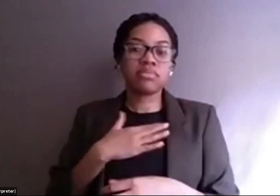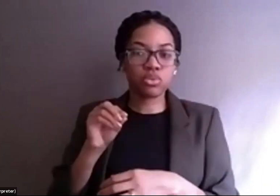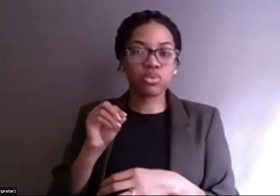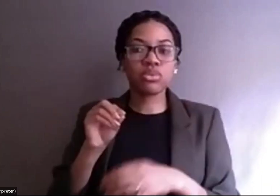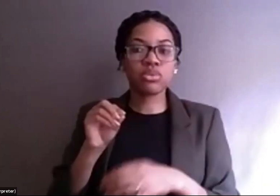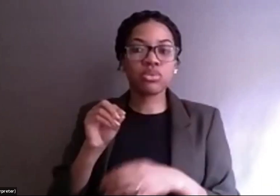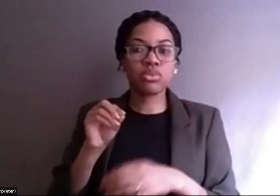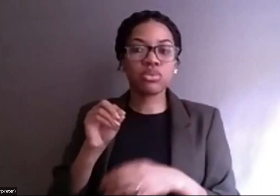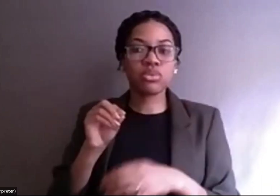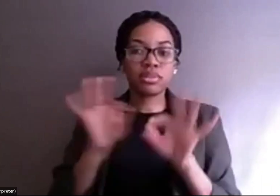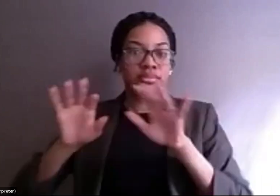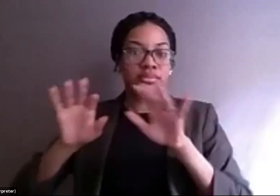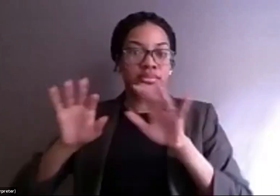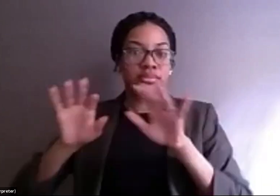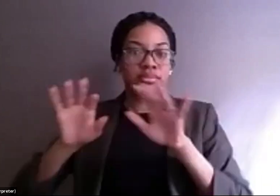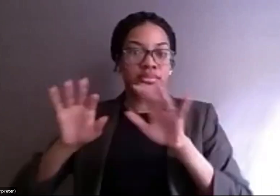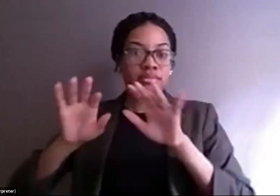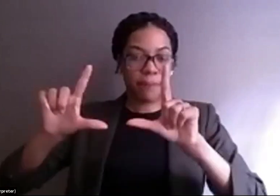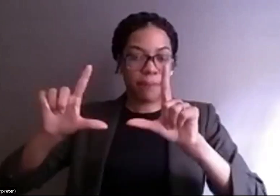that. And then second,